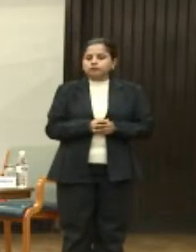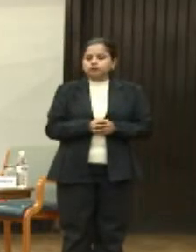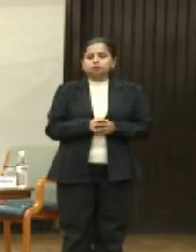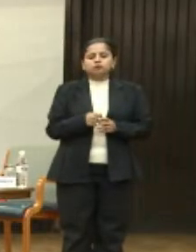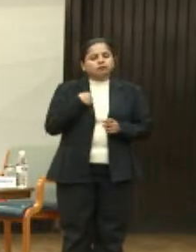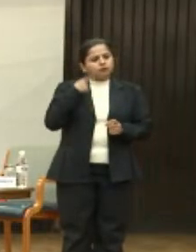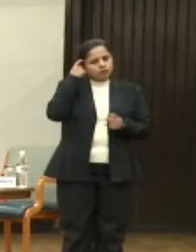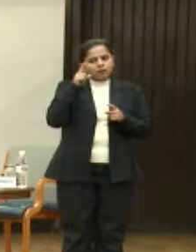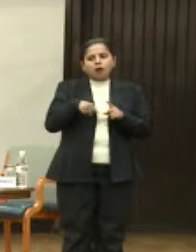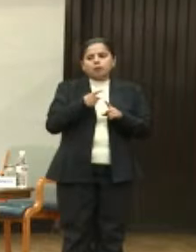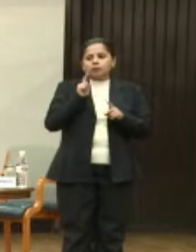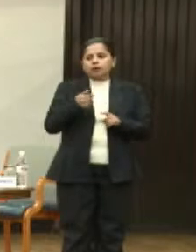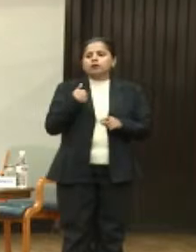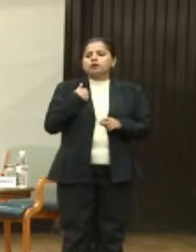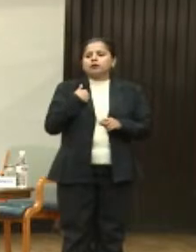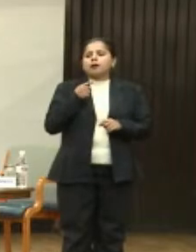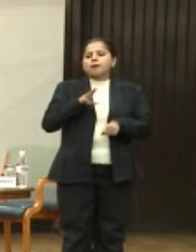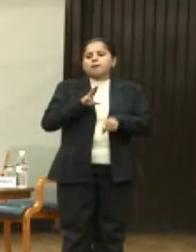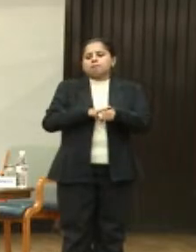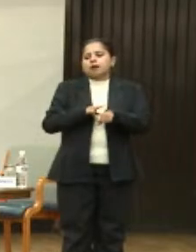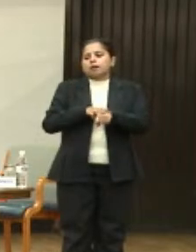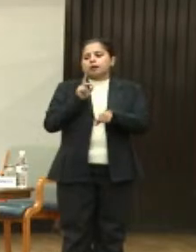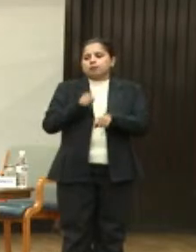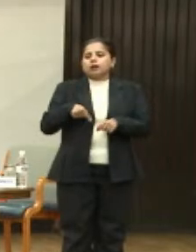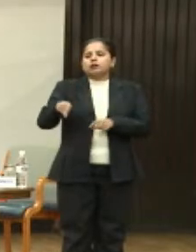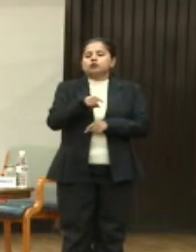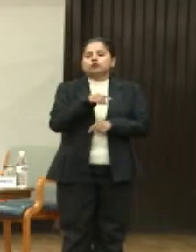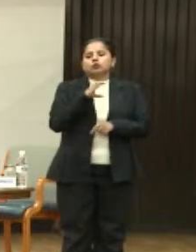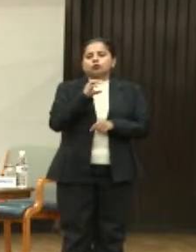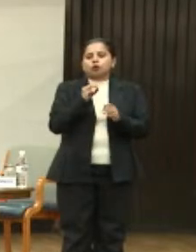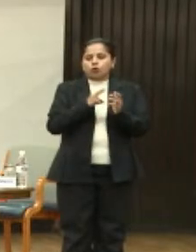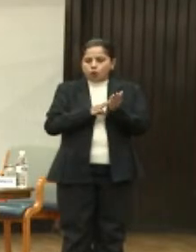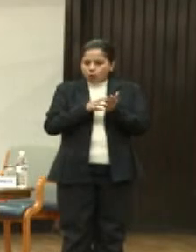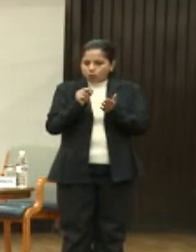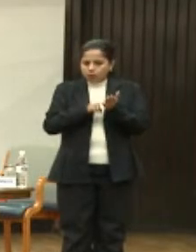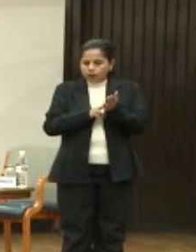think about our becoming a member of the Commonwealth.